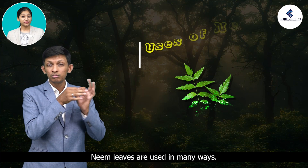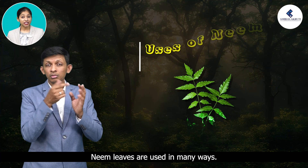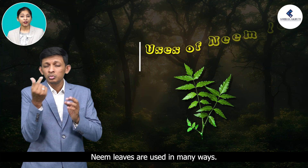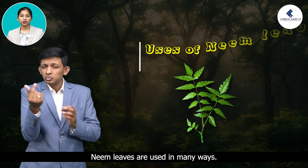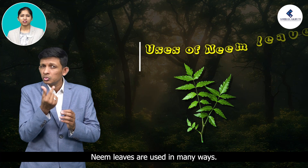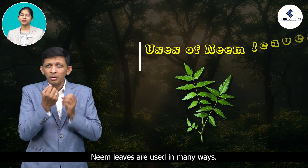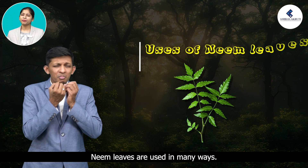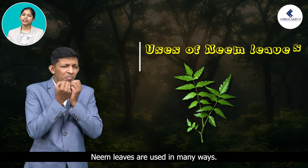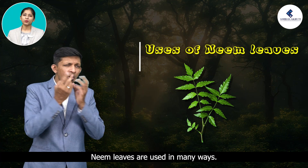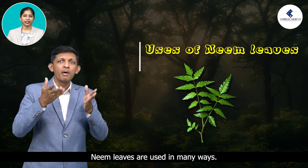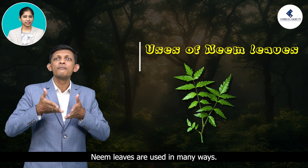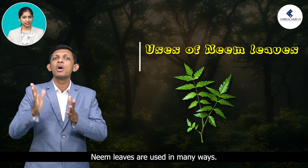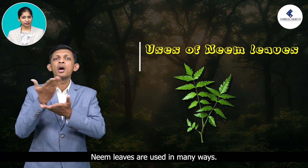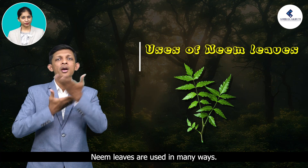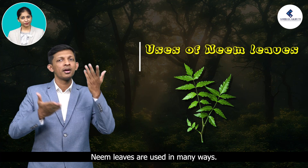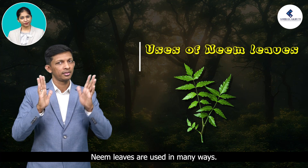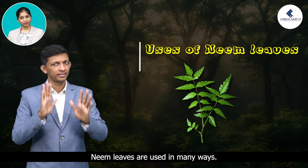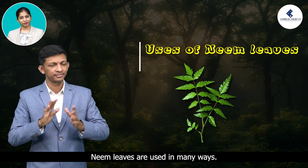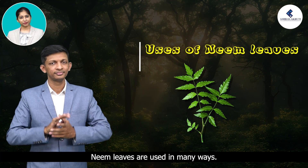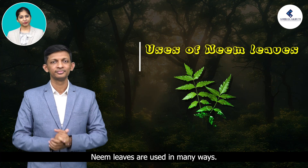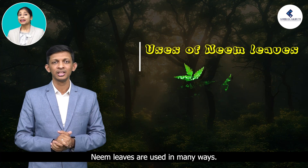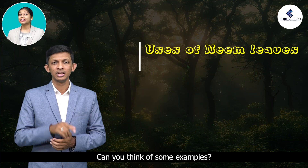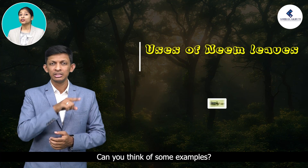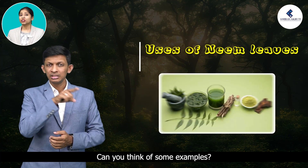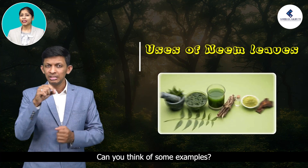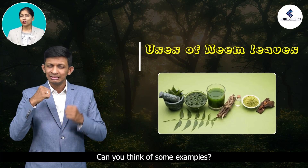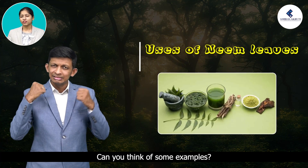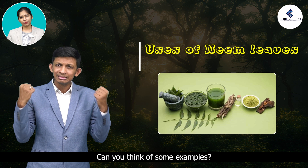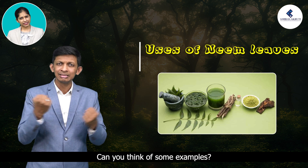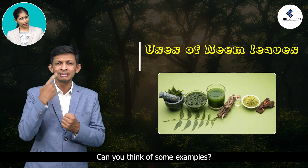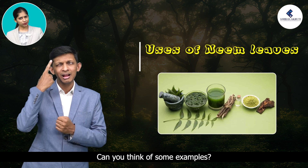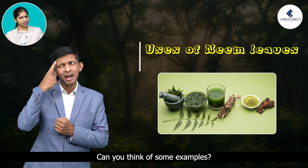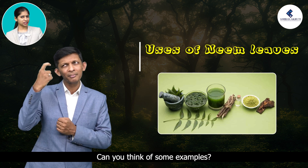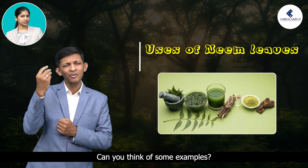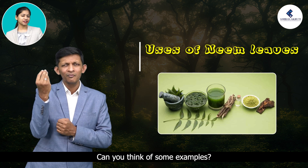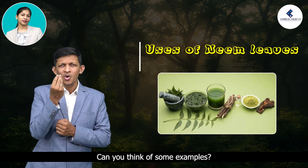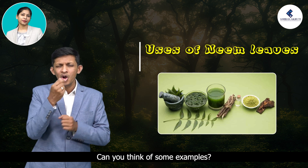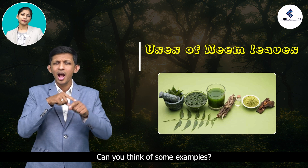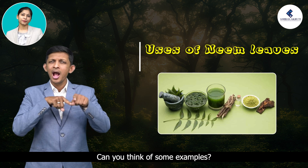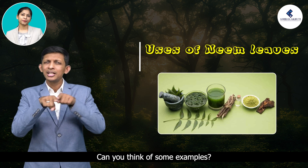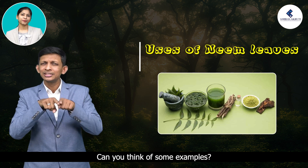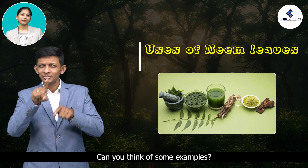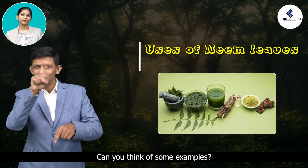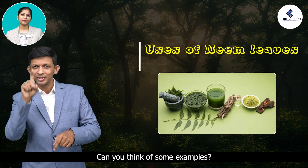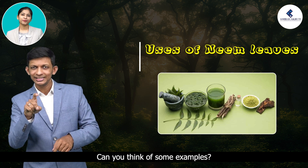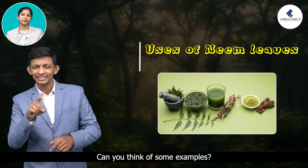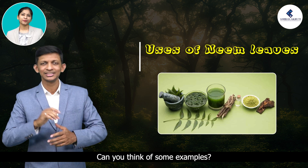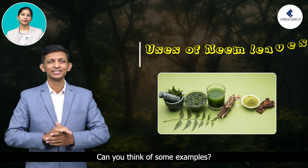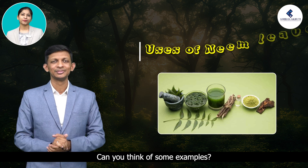Neem leaves are used in many ways. Can you think of some examples?